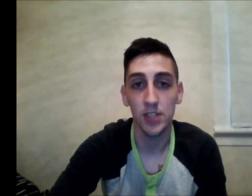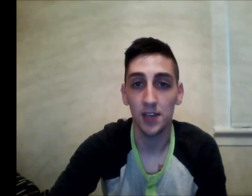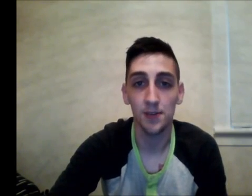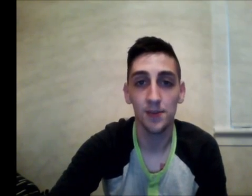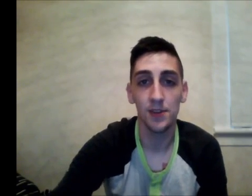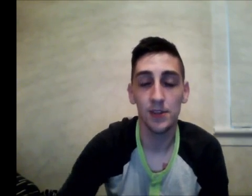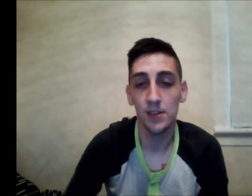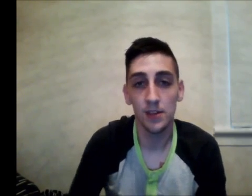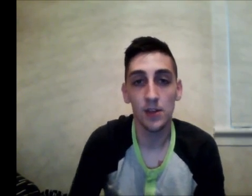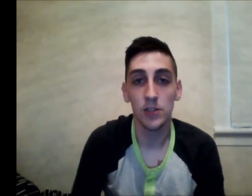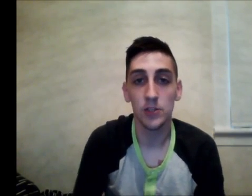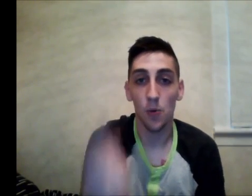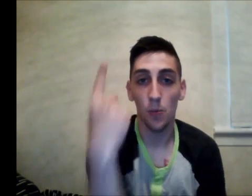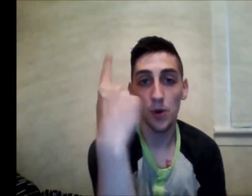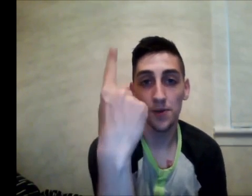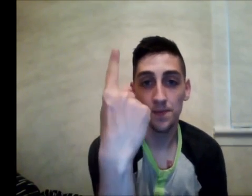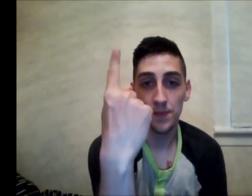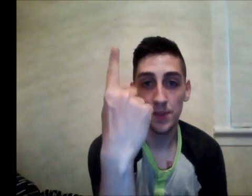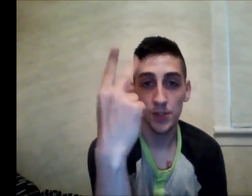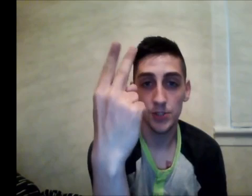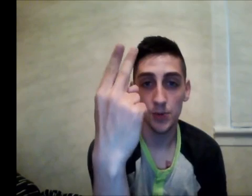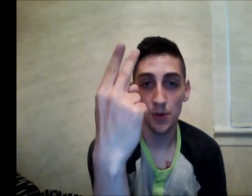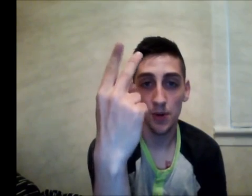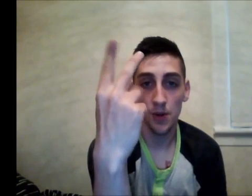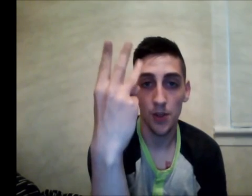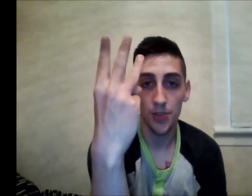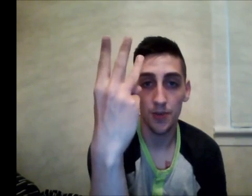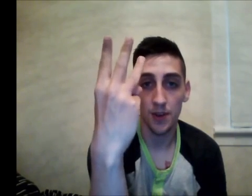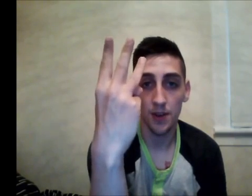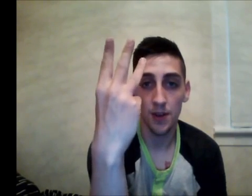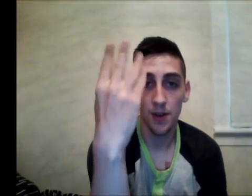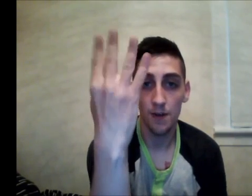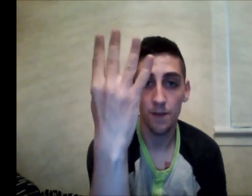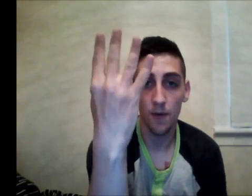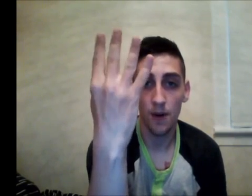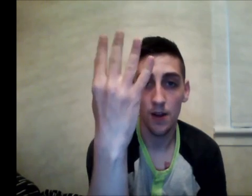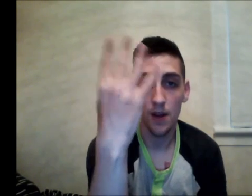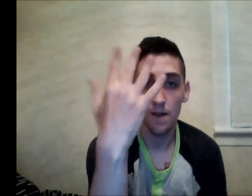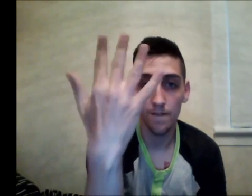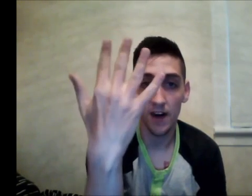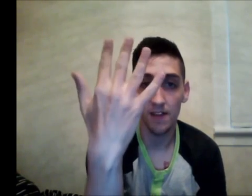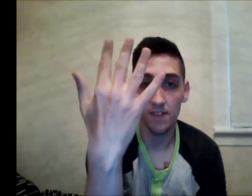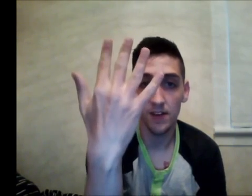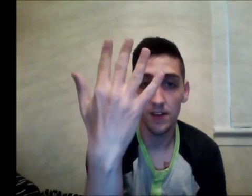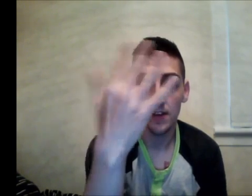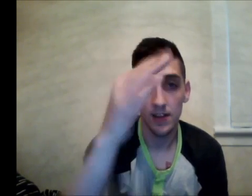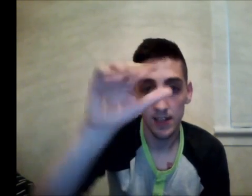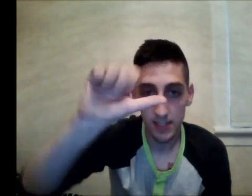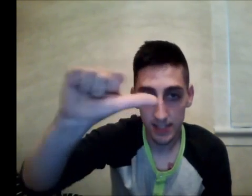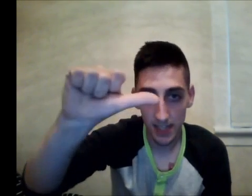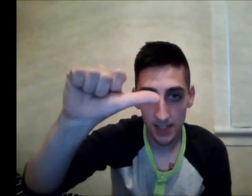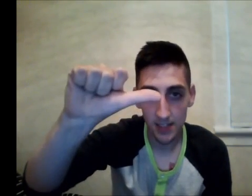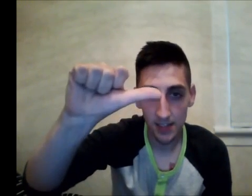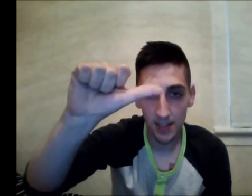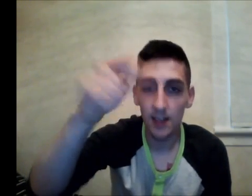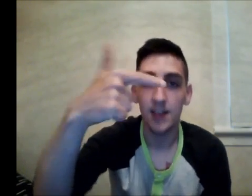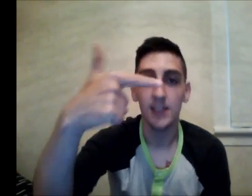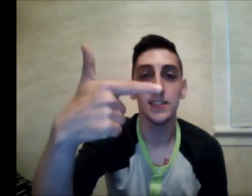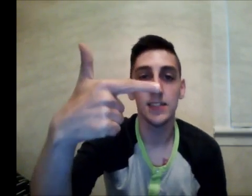understand. Let's go 1, 2, 3, 4, 5, 6,